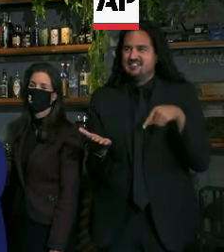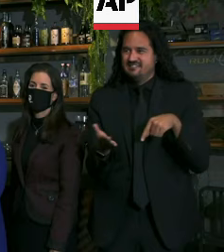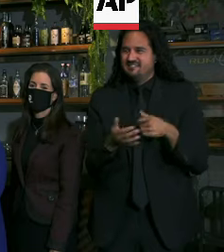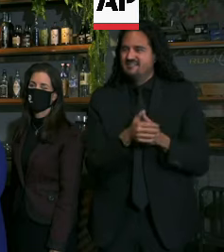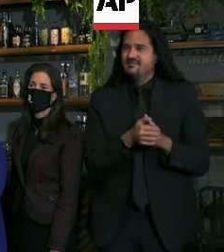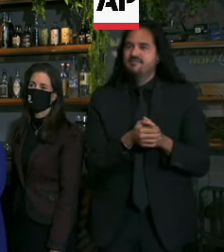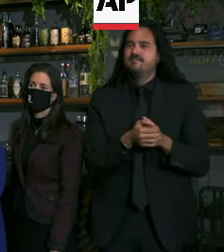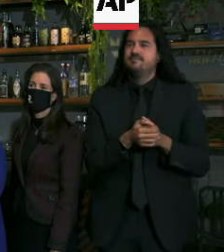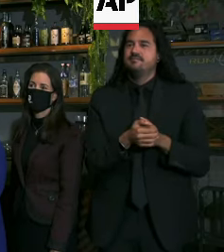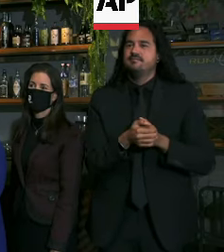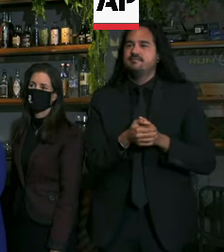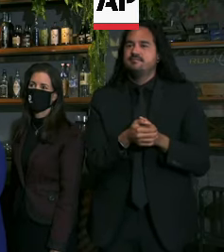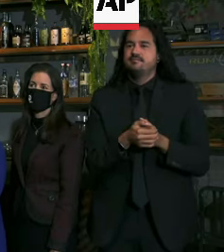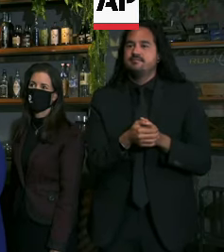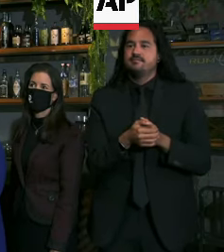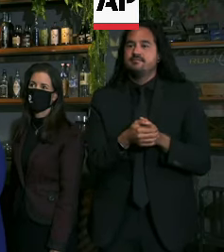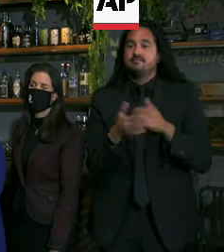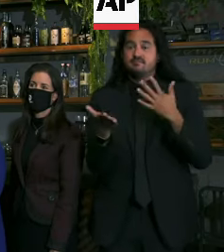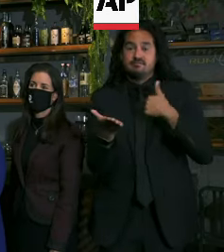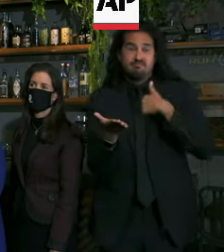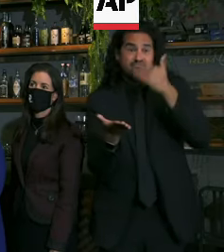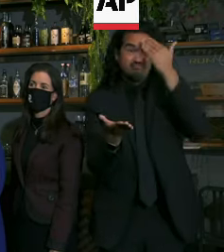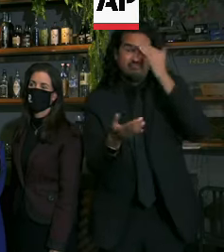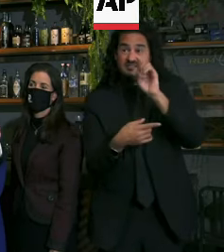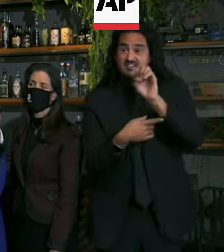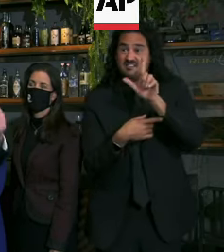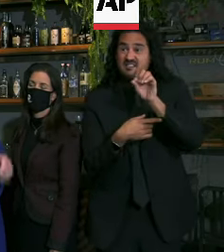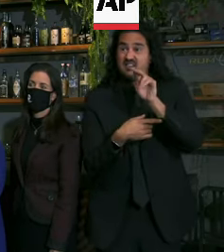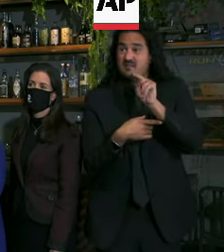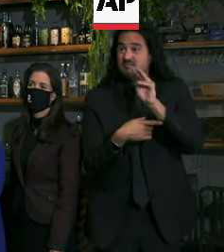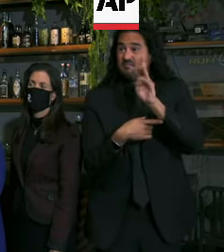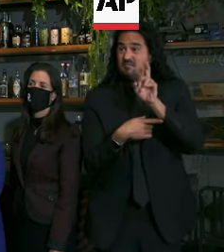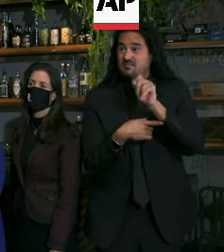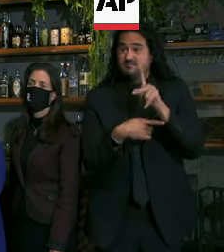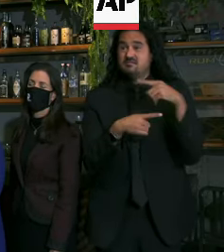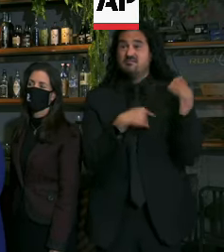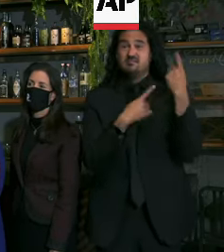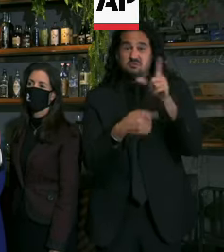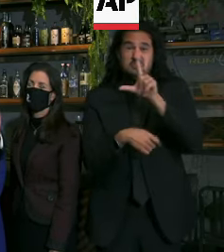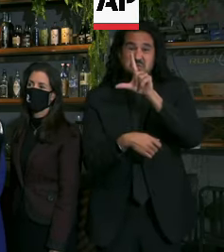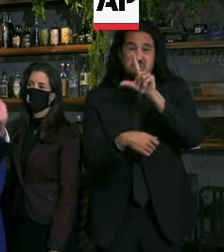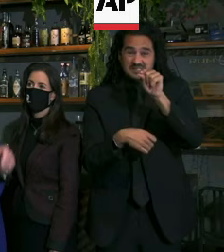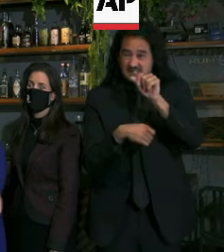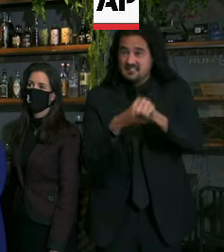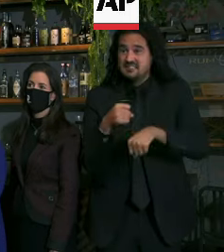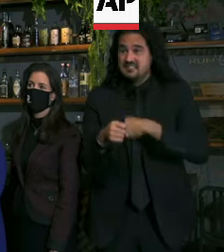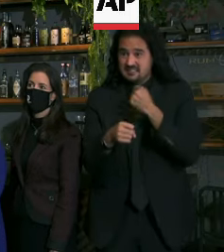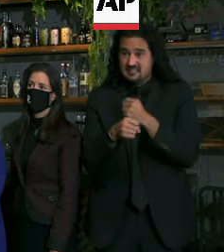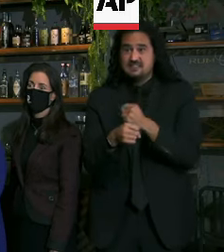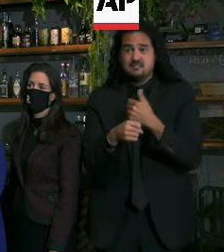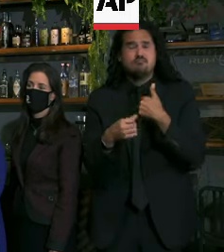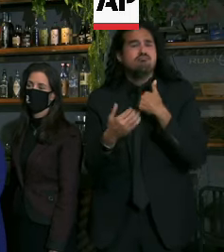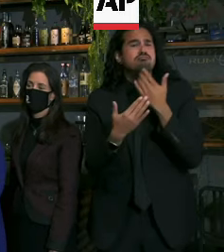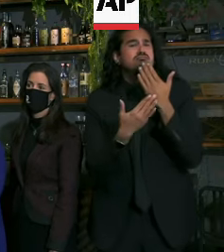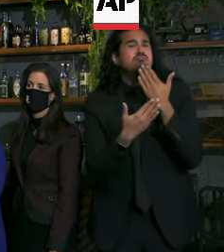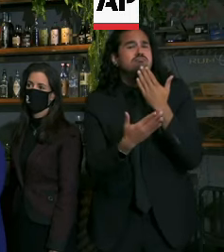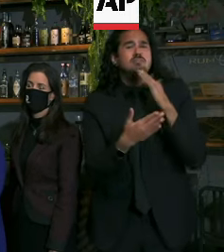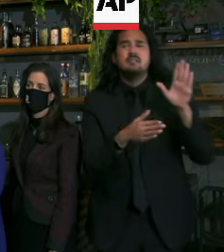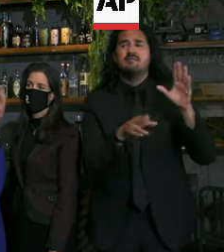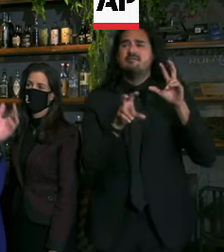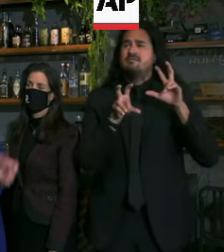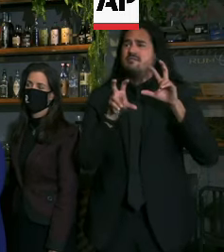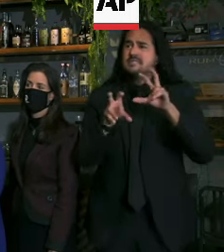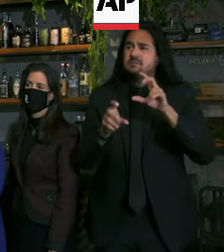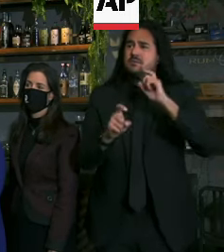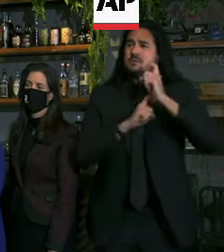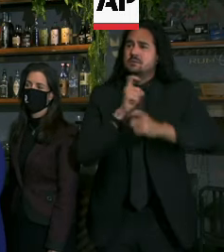I've known Elon 20 years, and I really appreciate the investments he's made, his innovation, his entrepreneurial spirit, pushing out the